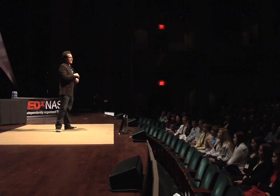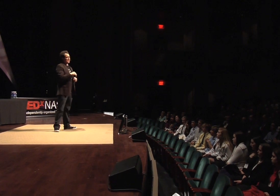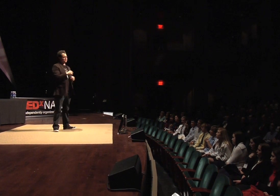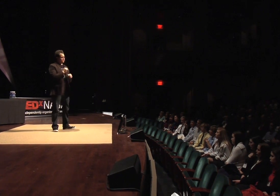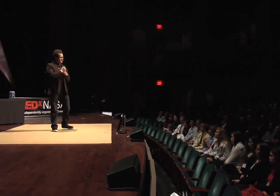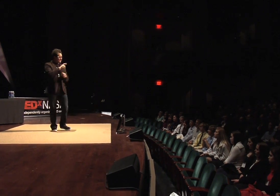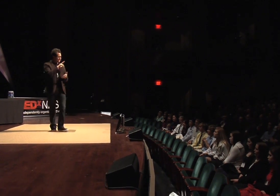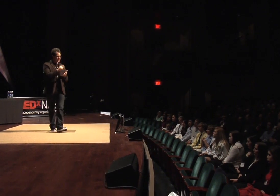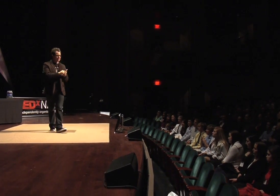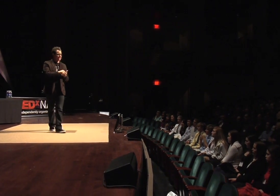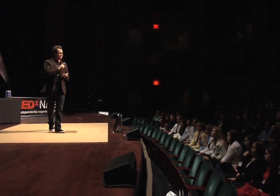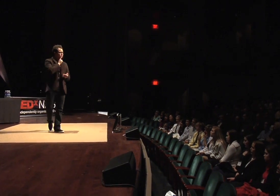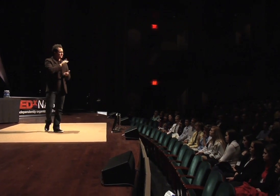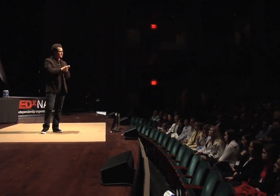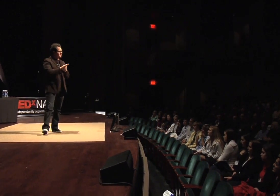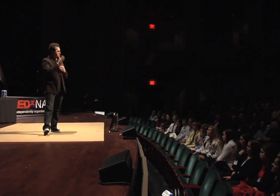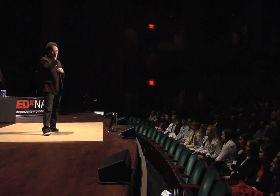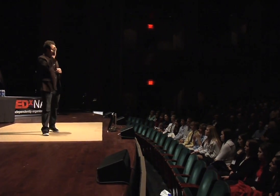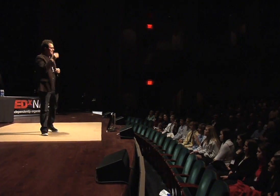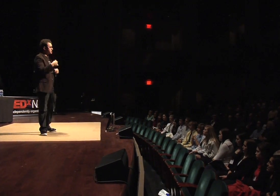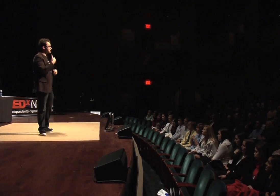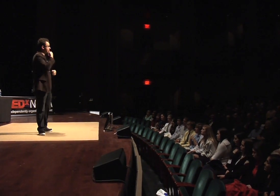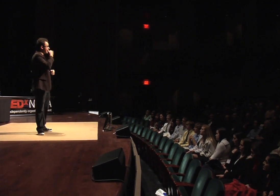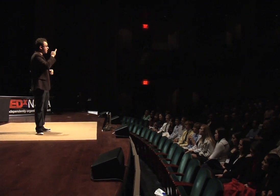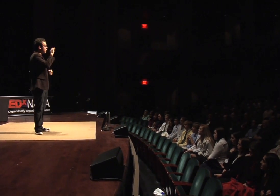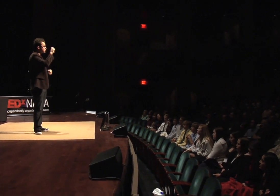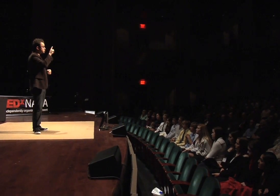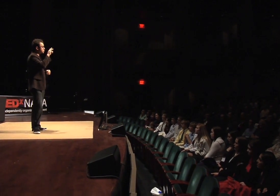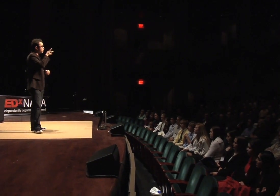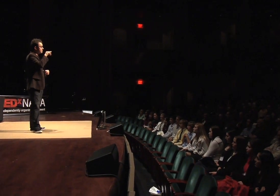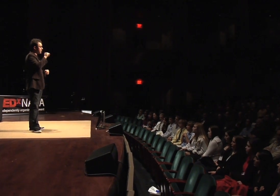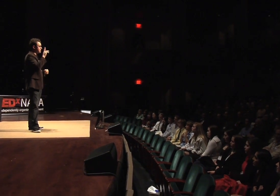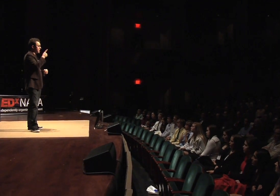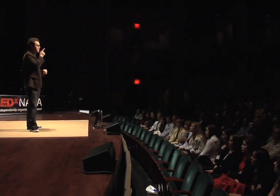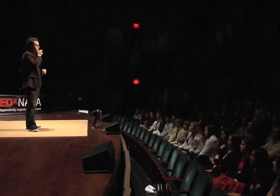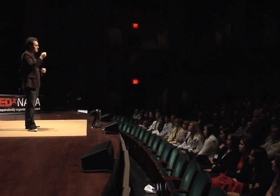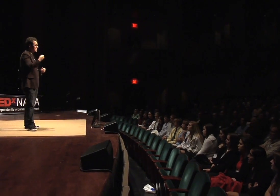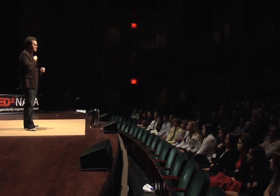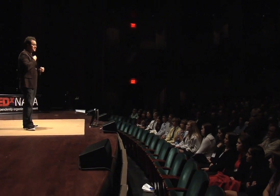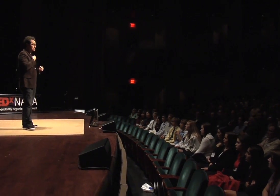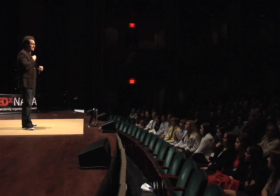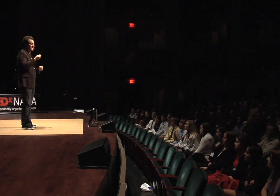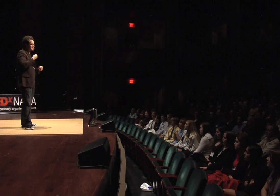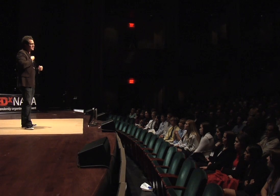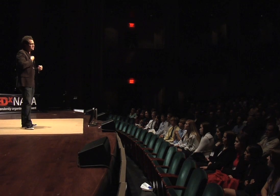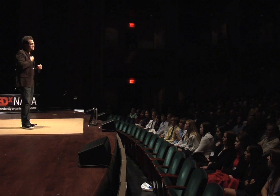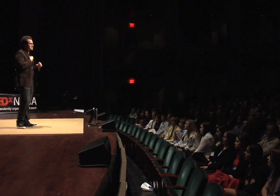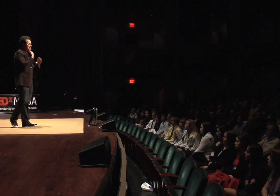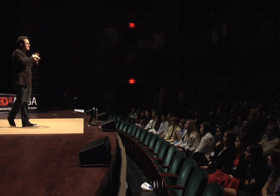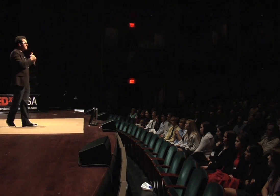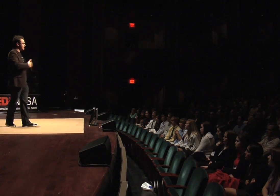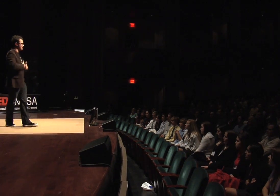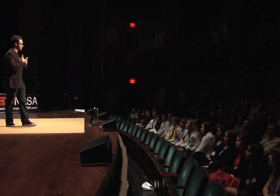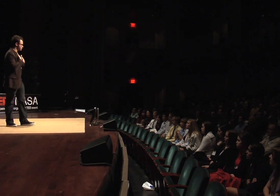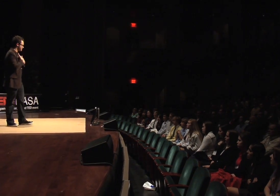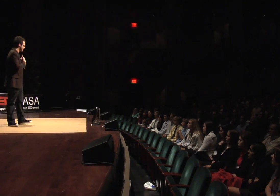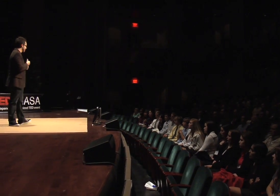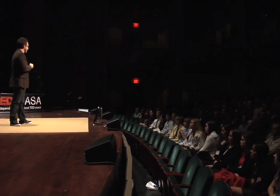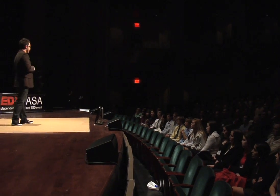And we made the videotape a really nice presentation. And I called Joel Martin up, who had given me his email address. And